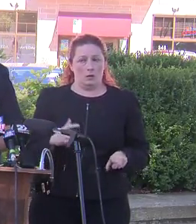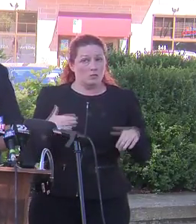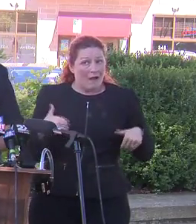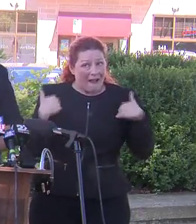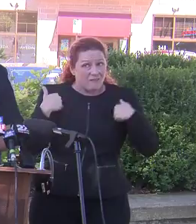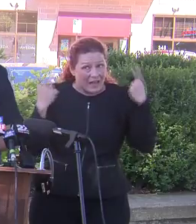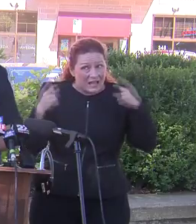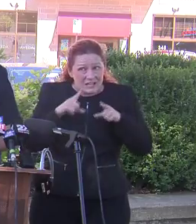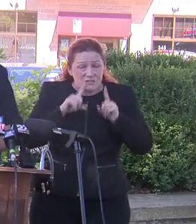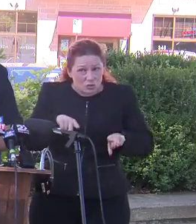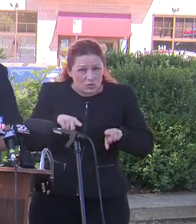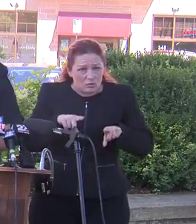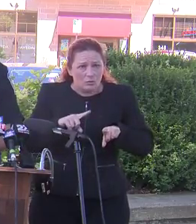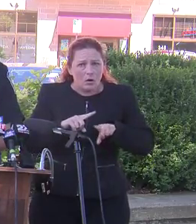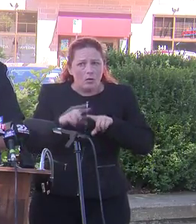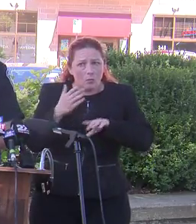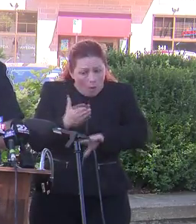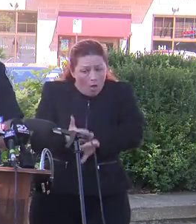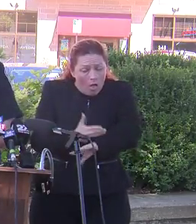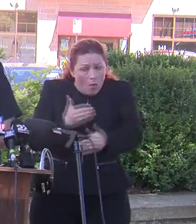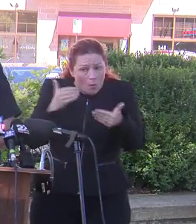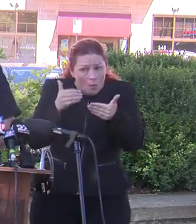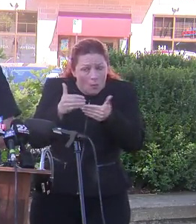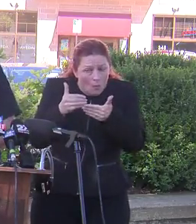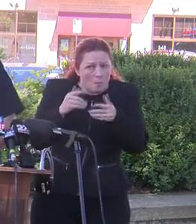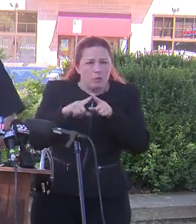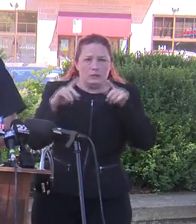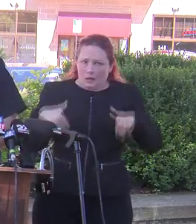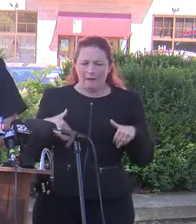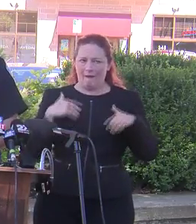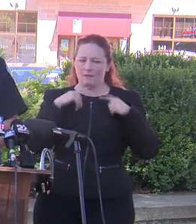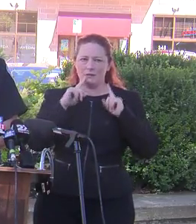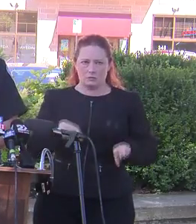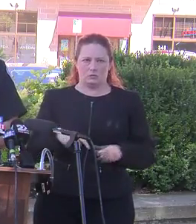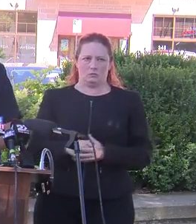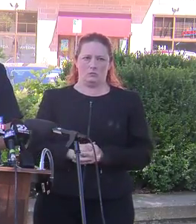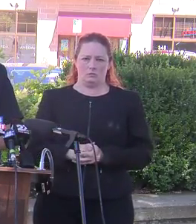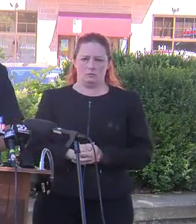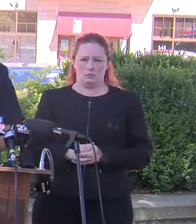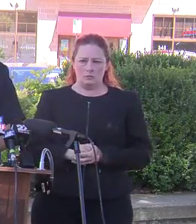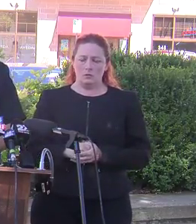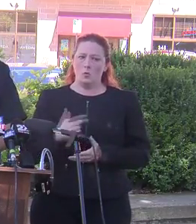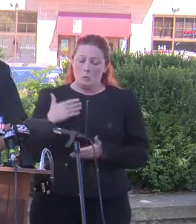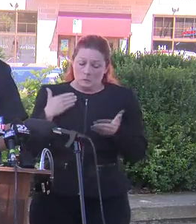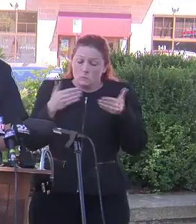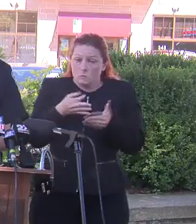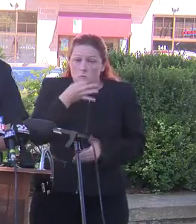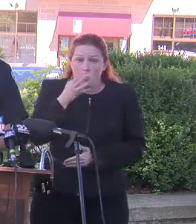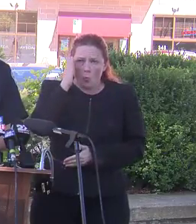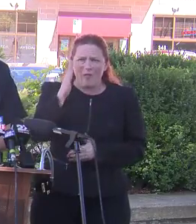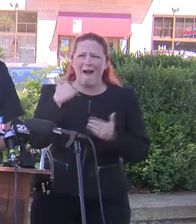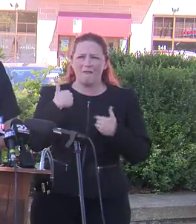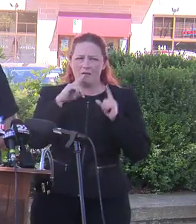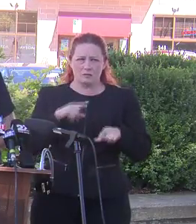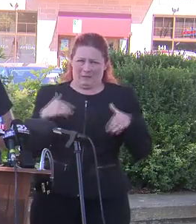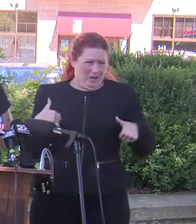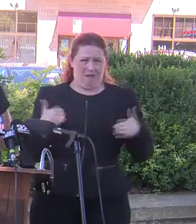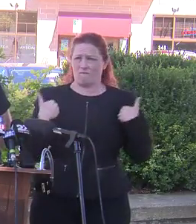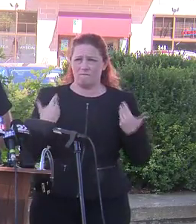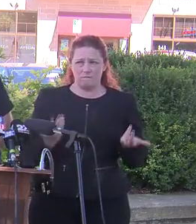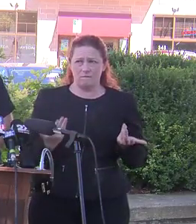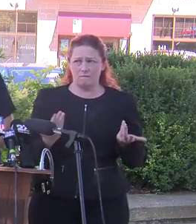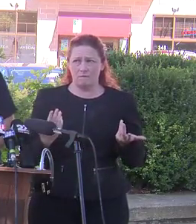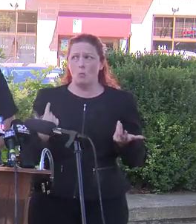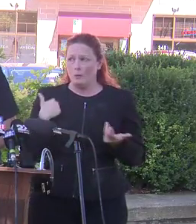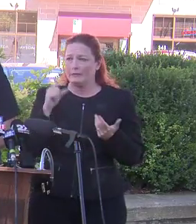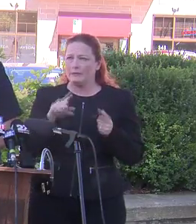close. Like I said, we're making a lot of progress. And I can tell you, and I'm confident telling you, we're getting very close to make that decision. But that is a question we